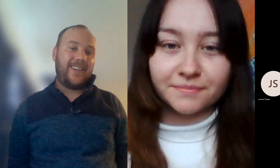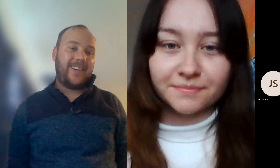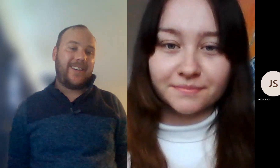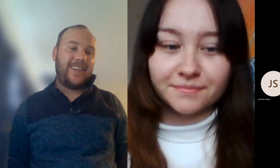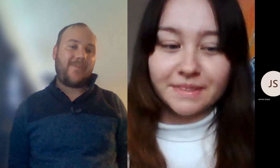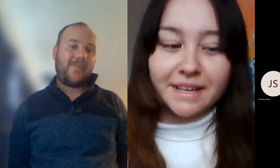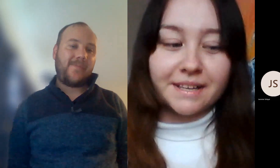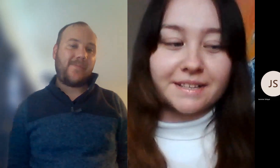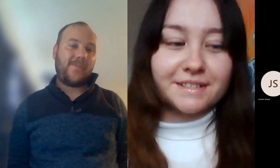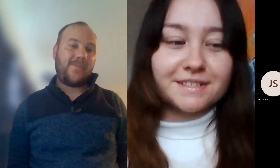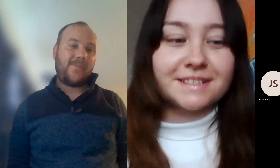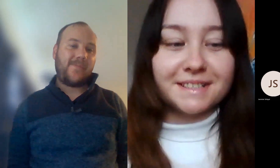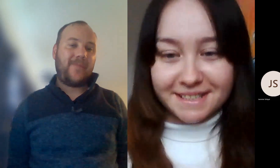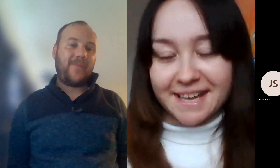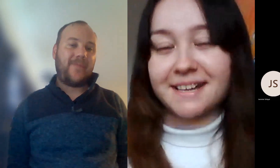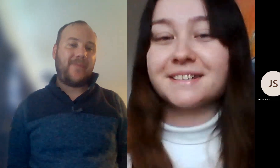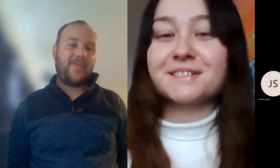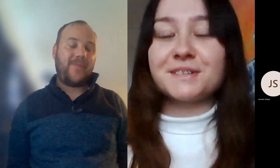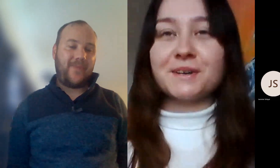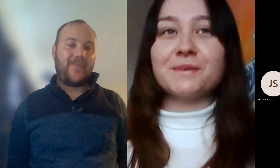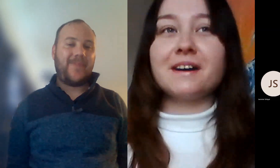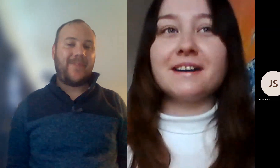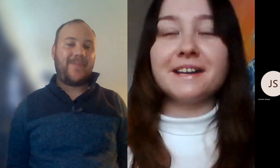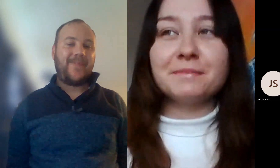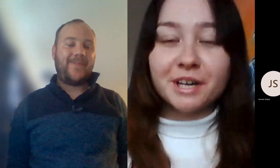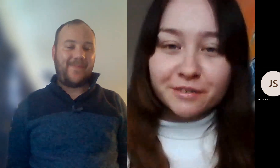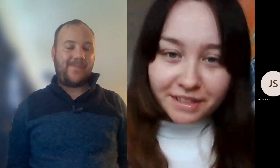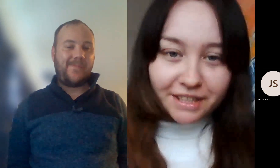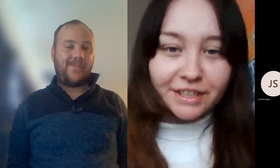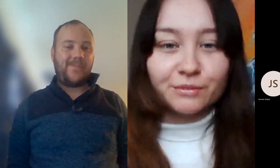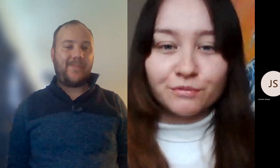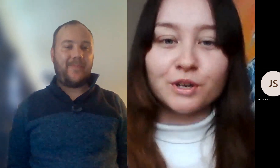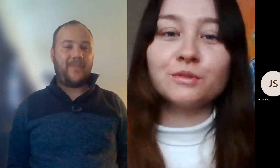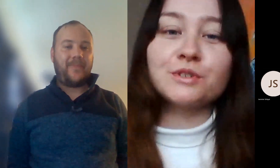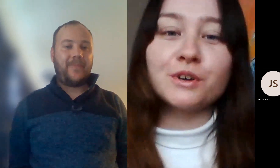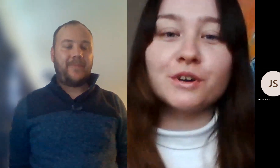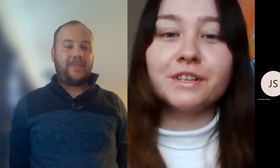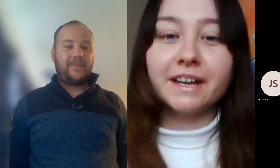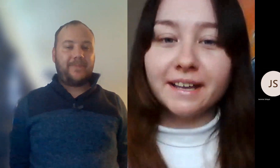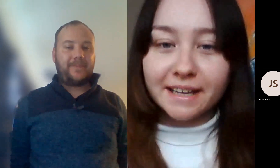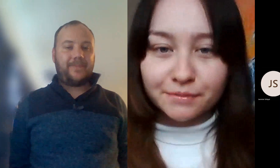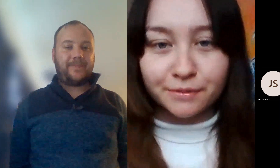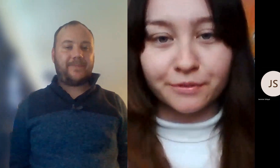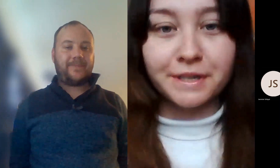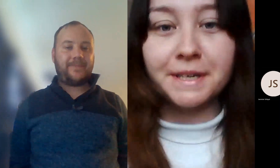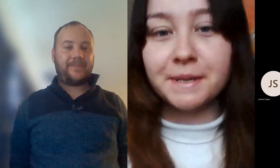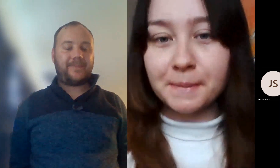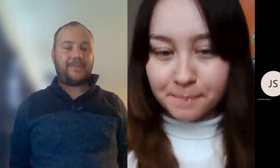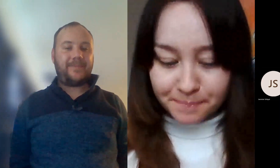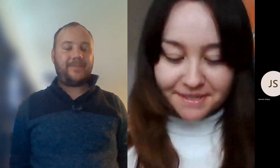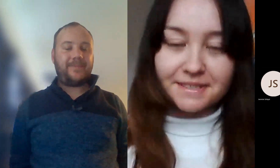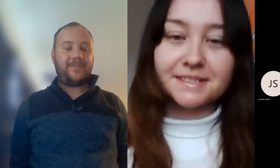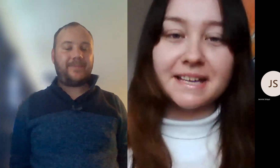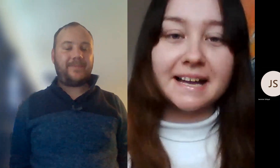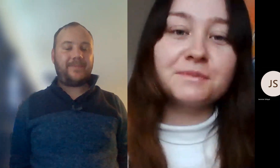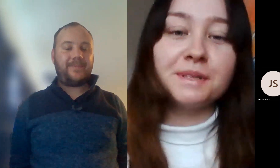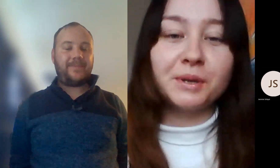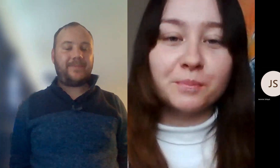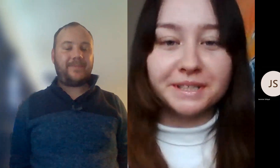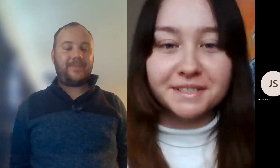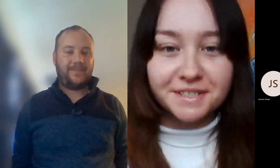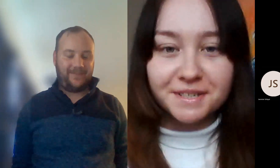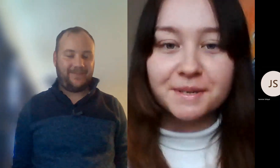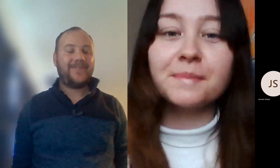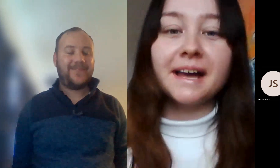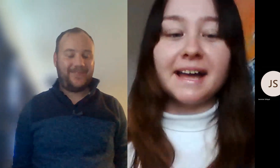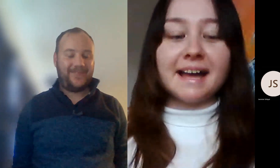it so far? Yeah, so I am currently enrolled on a level 3 business